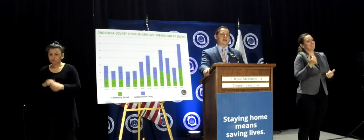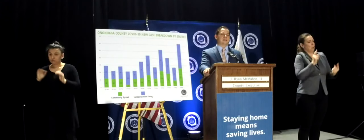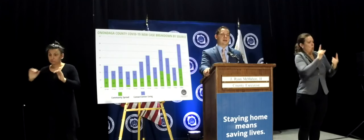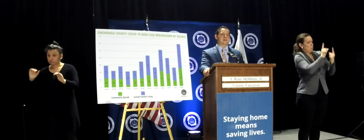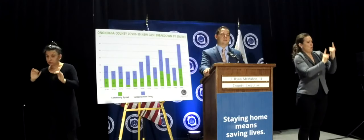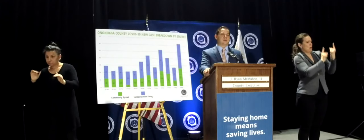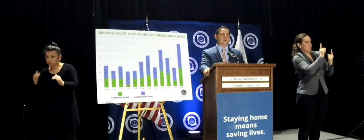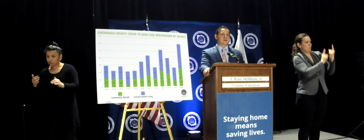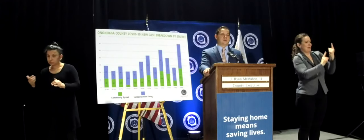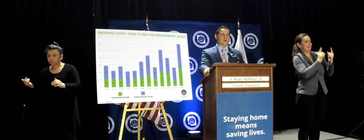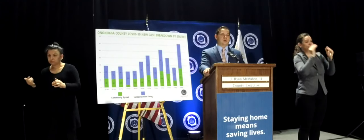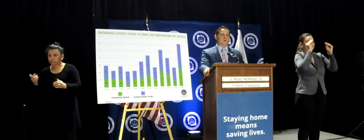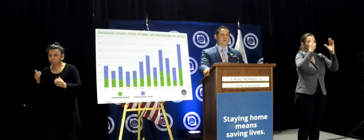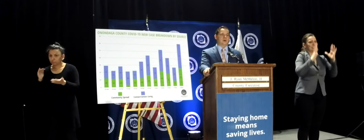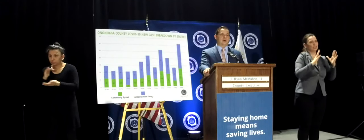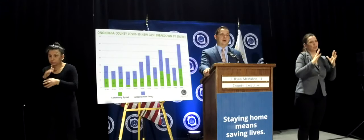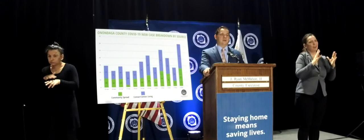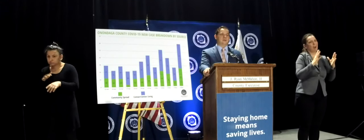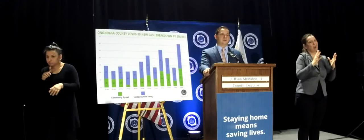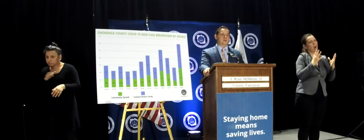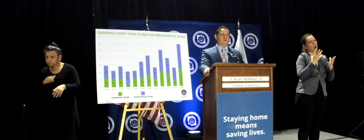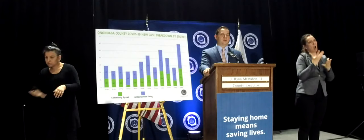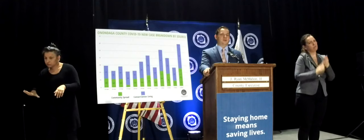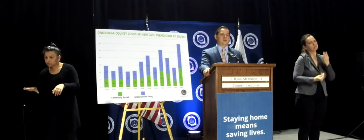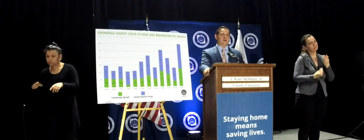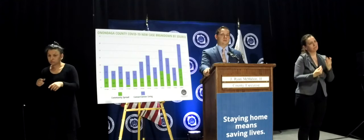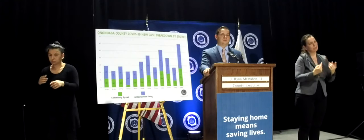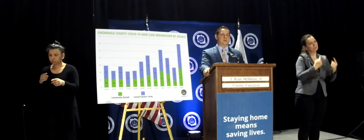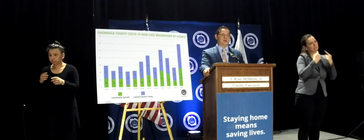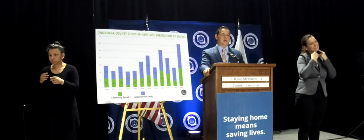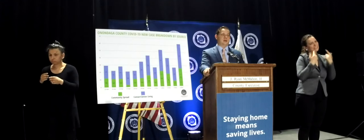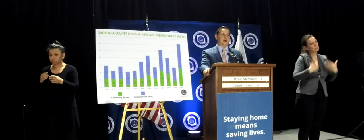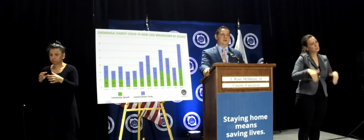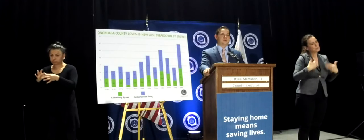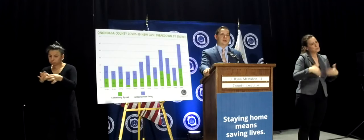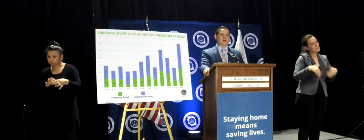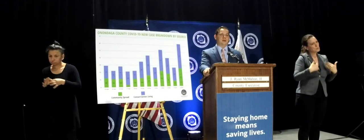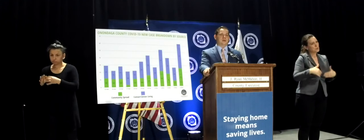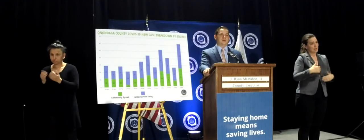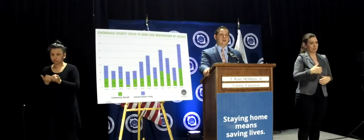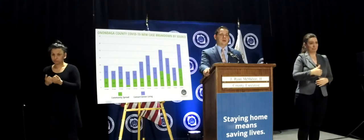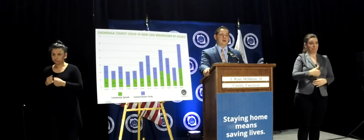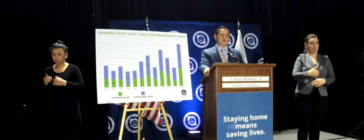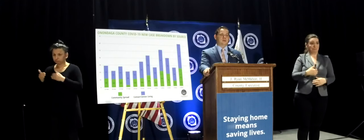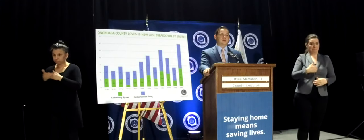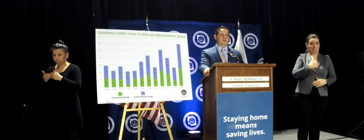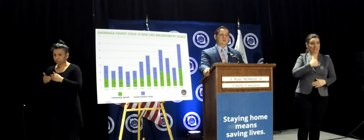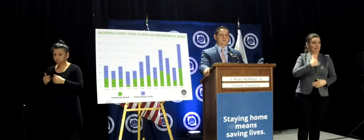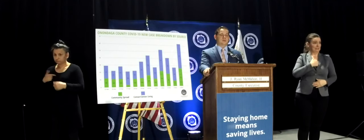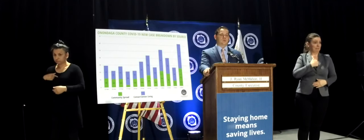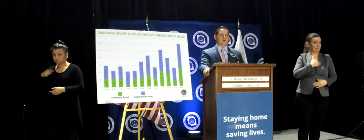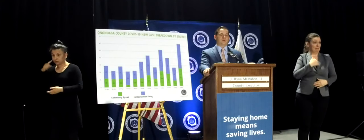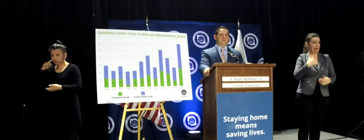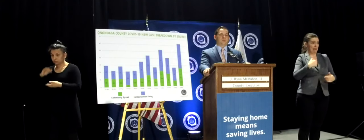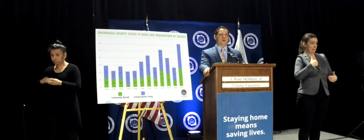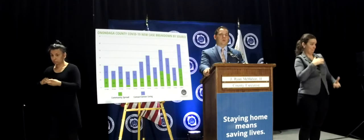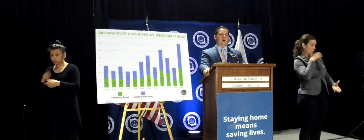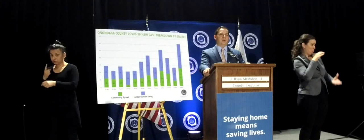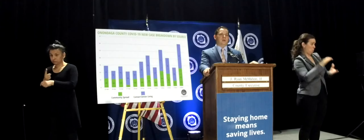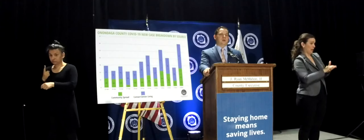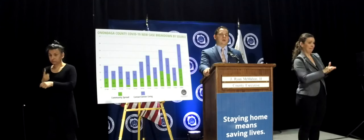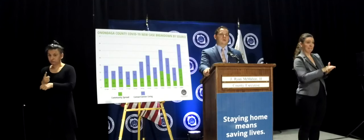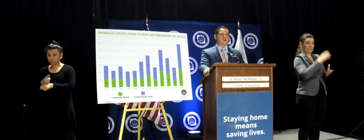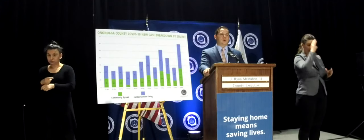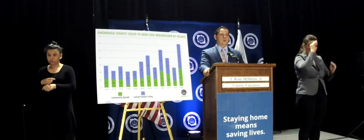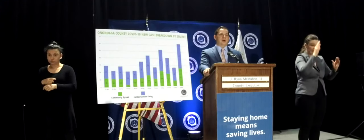and that contact. So I live with an educator, and I understand this world pretty